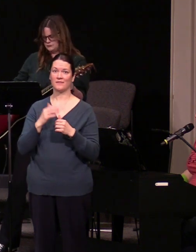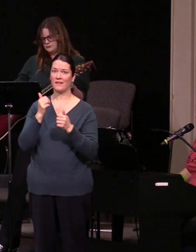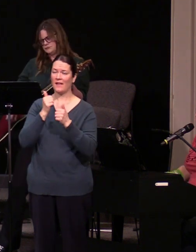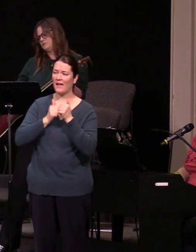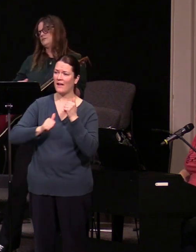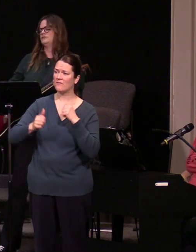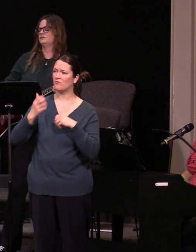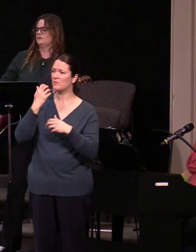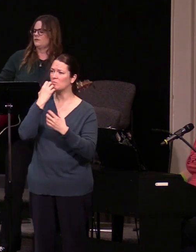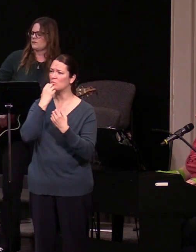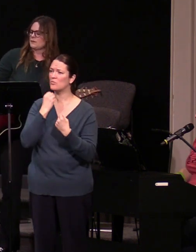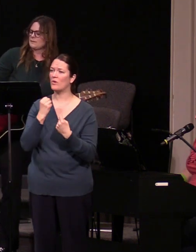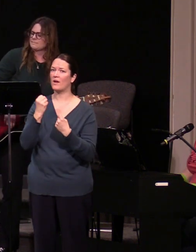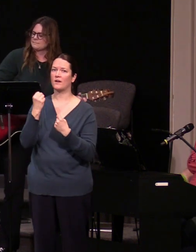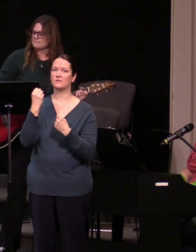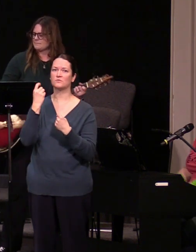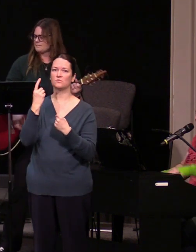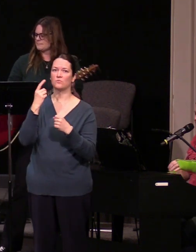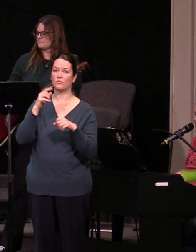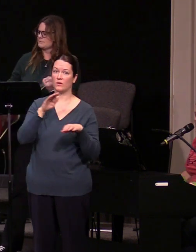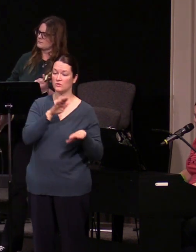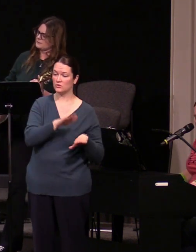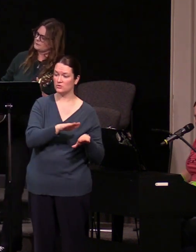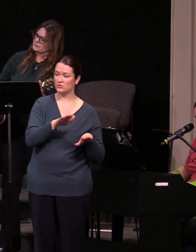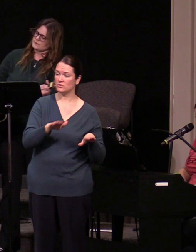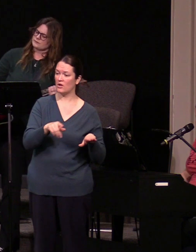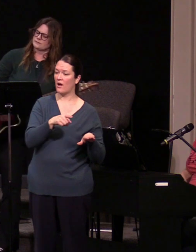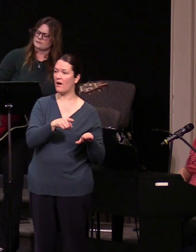every precious one a child